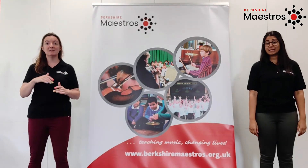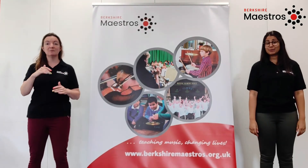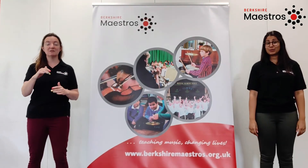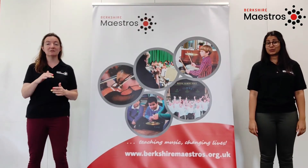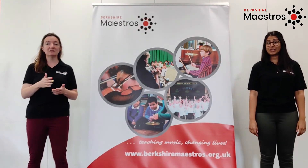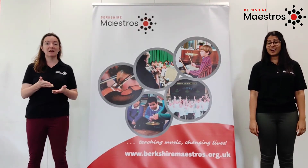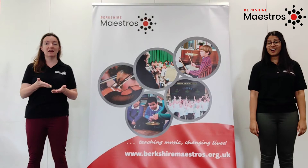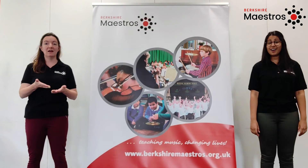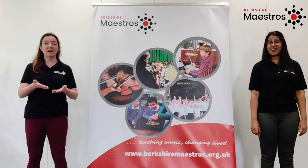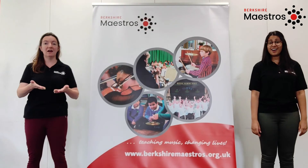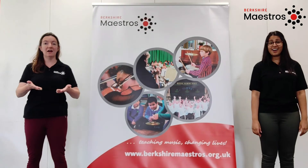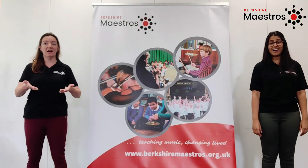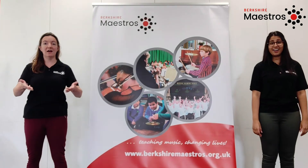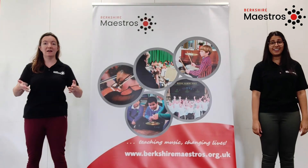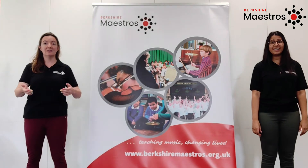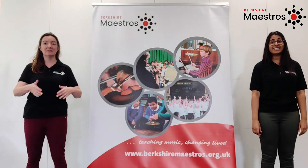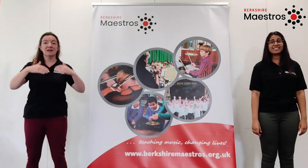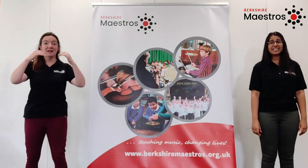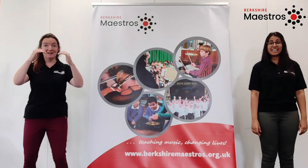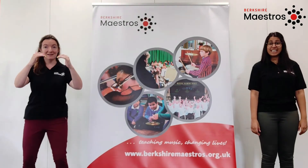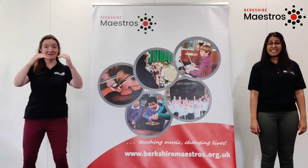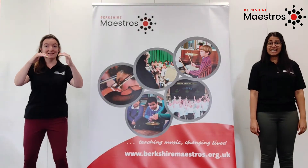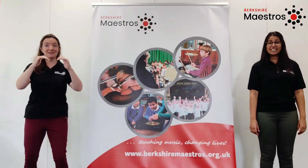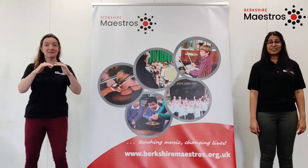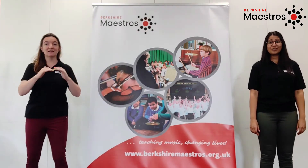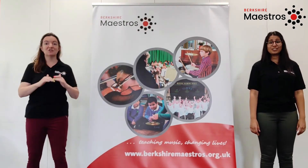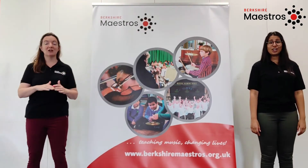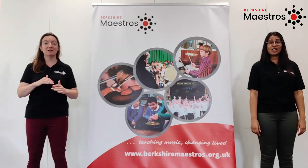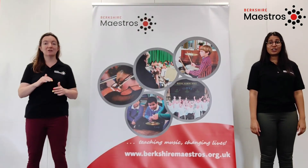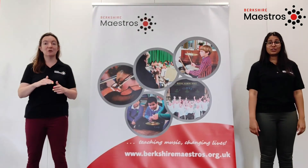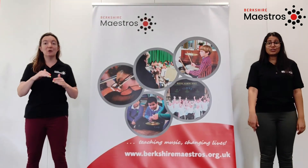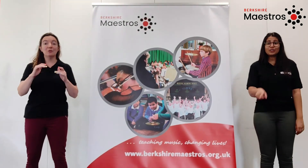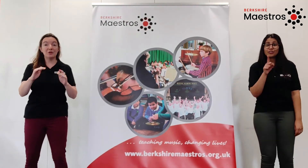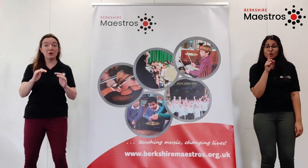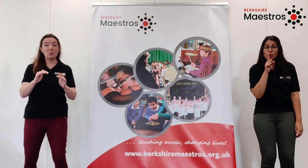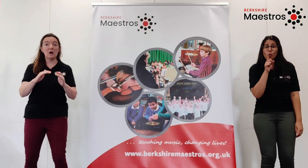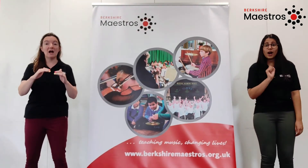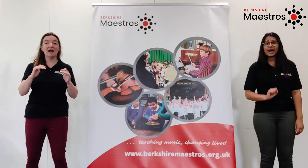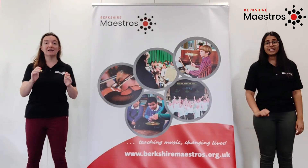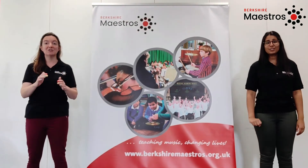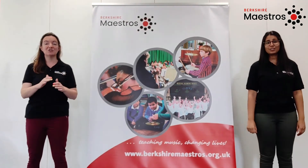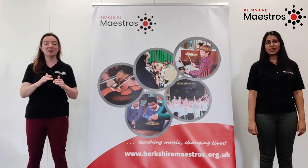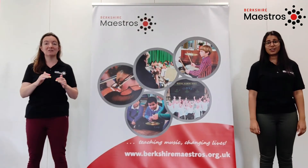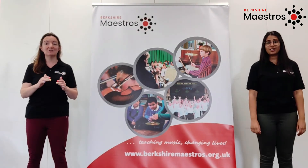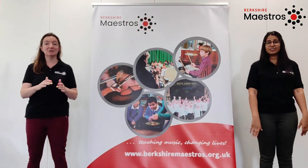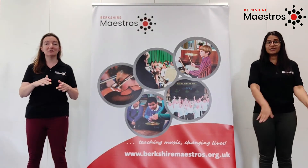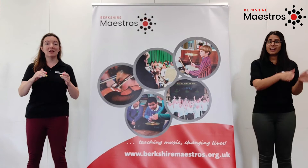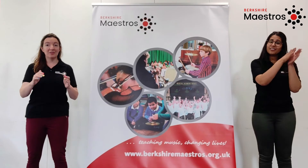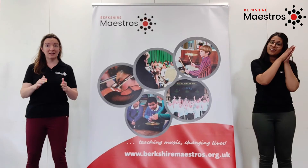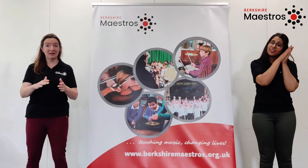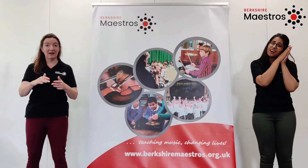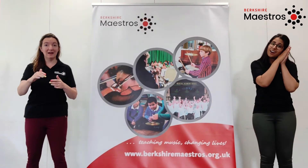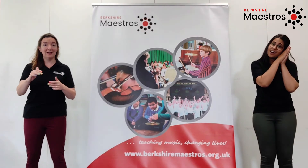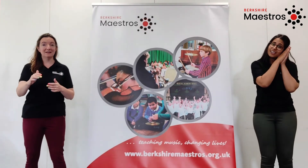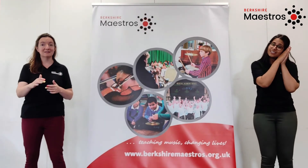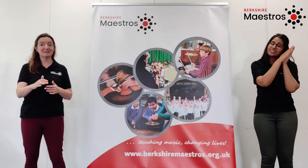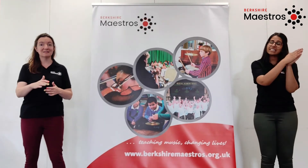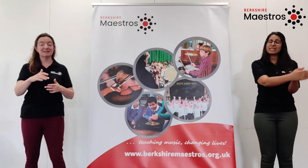sleeps tonight. In the jungle, the quiet jungle, the lion